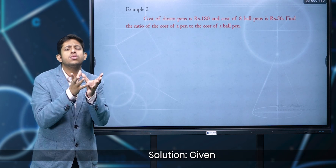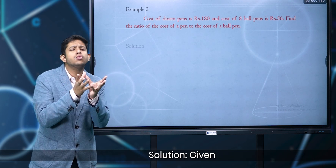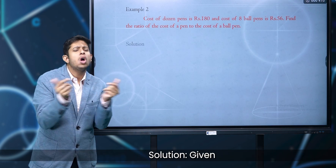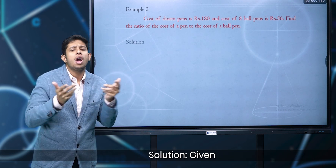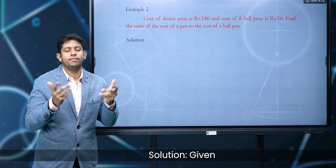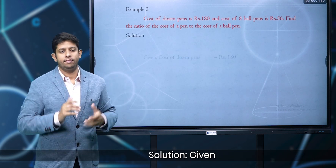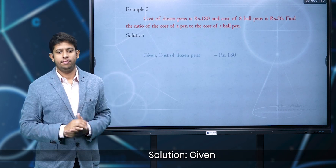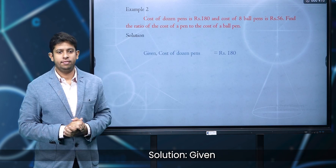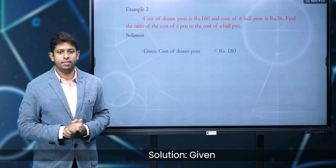Solution. Given